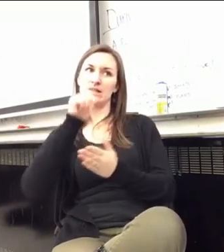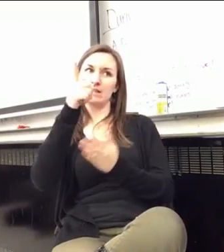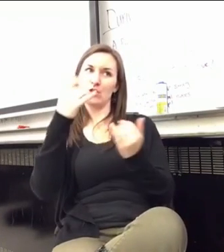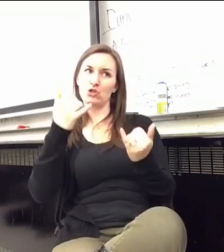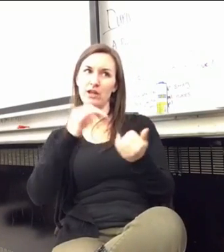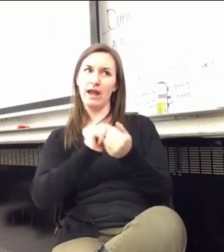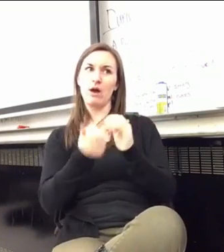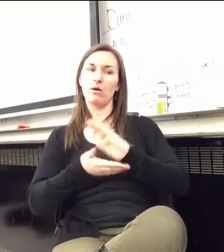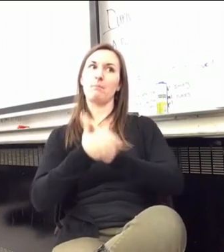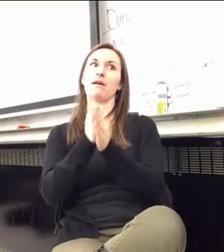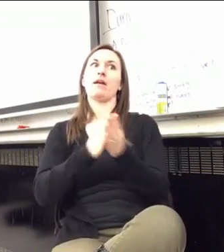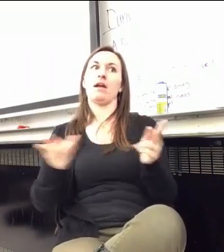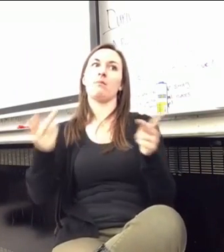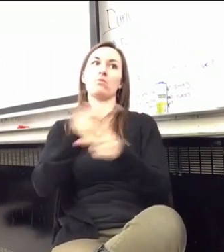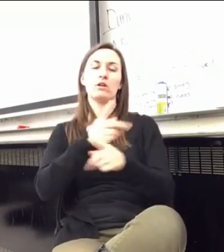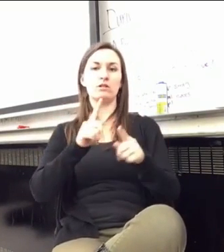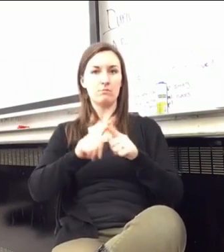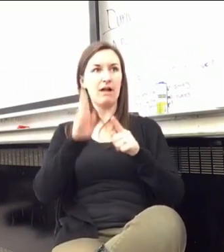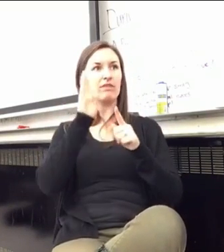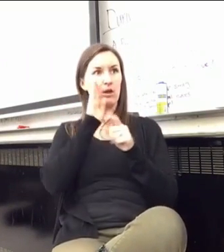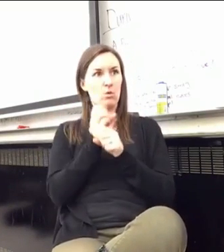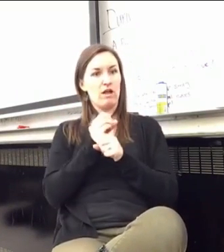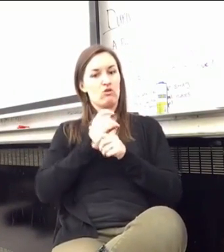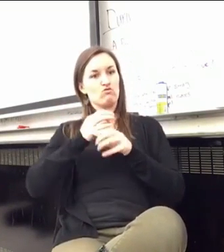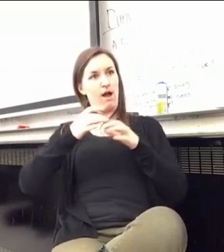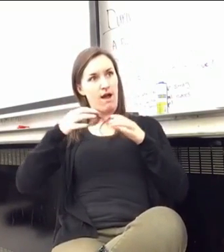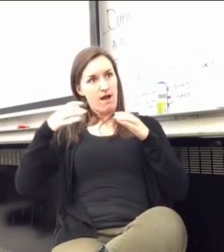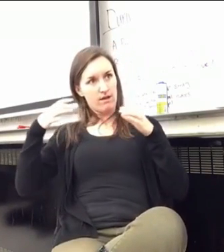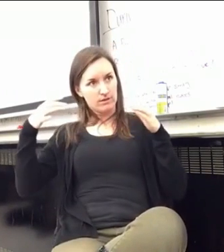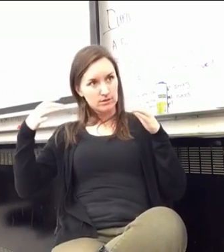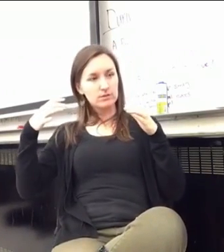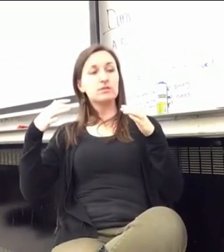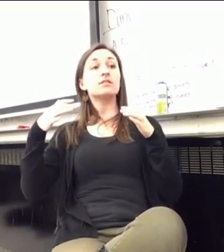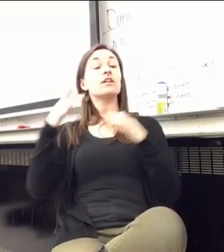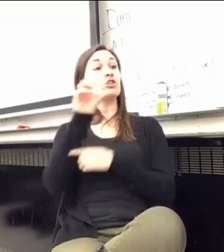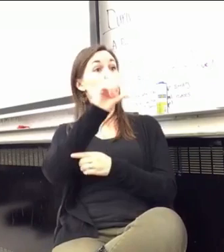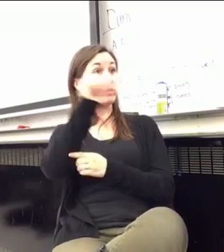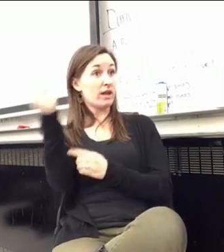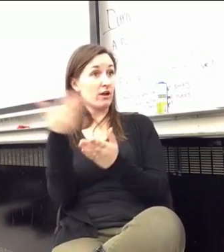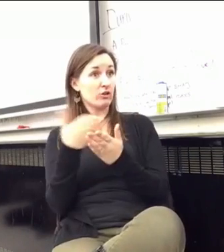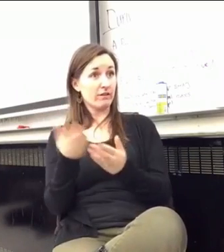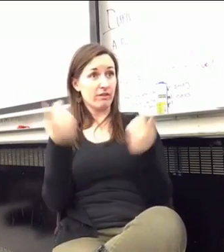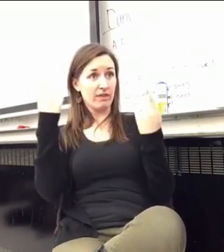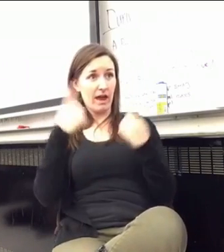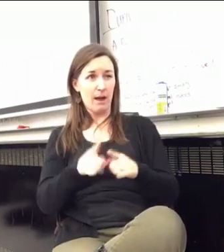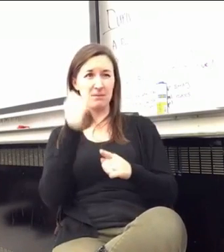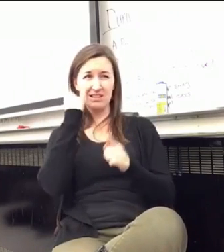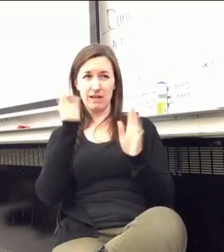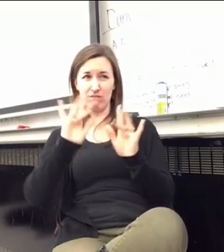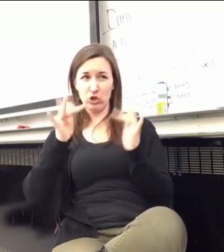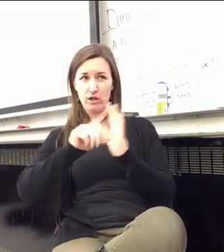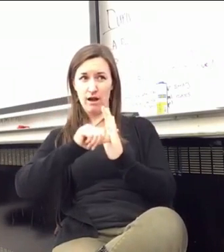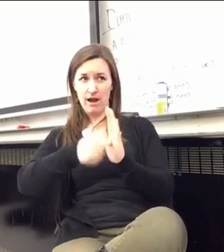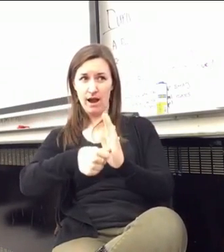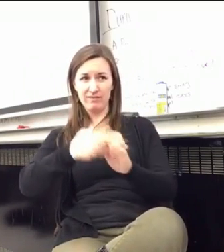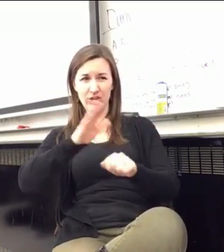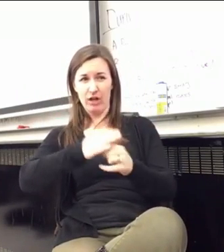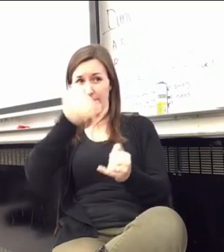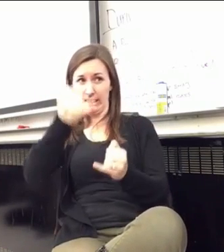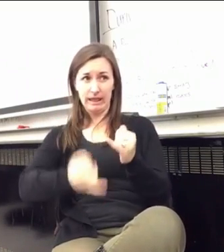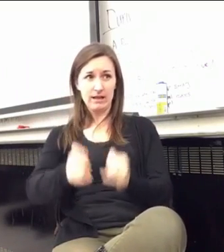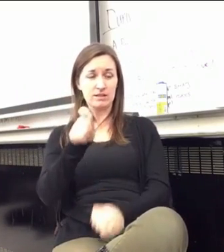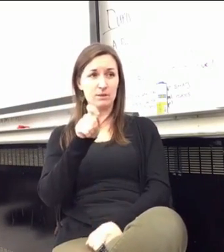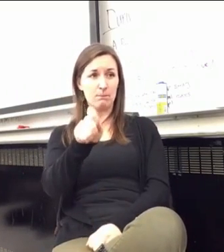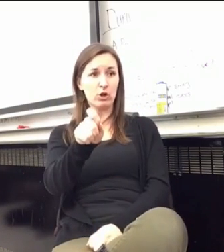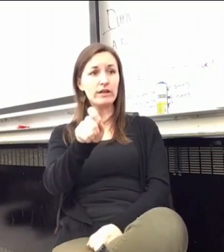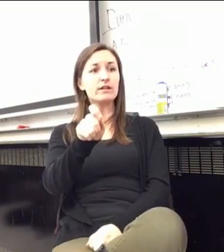the KKK is going to rise. And the other thing that's going to happen is if you will highlight on the very last